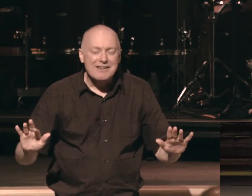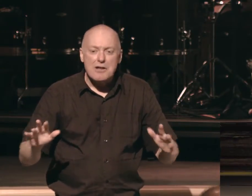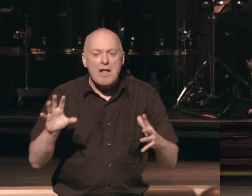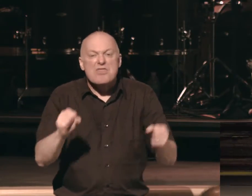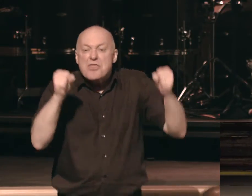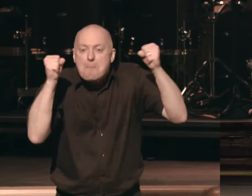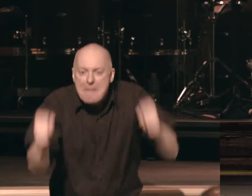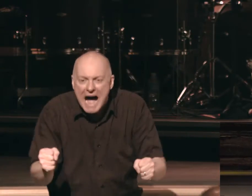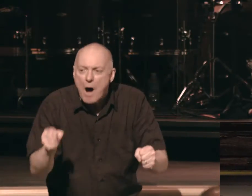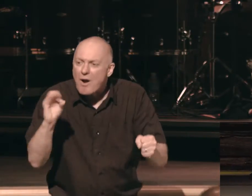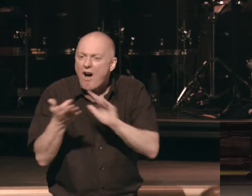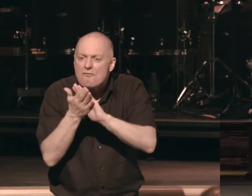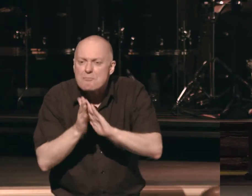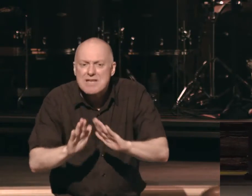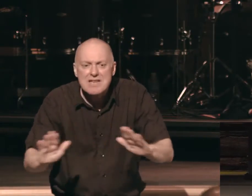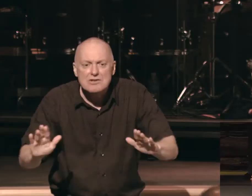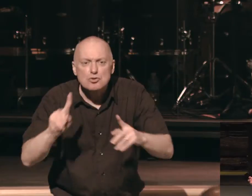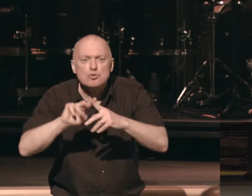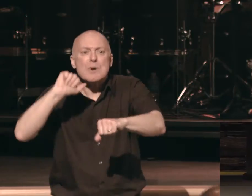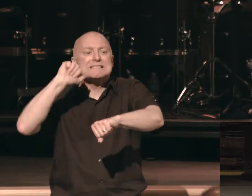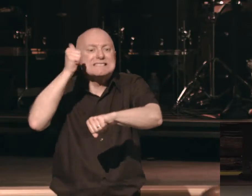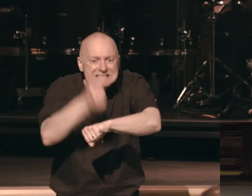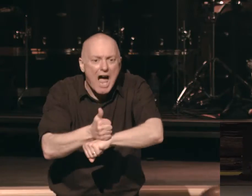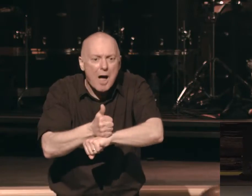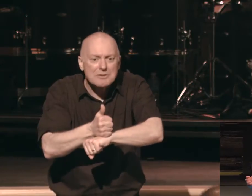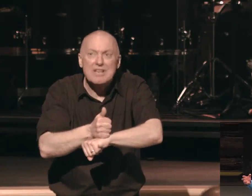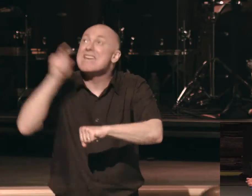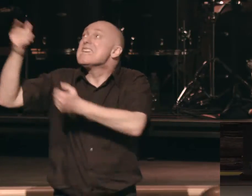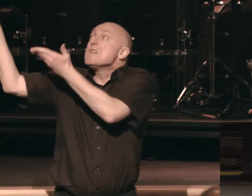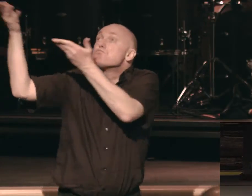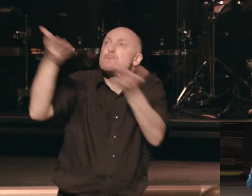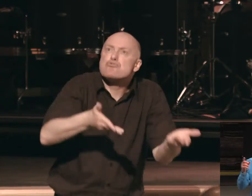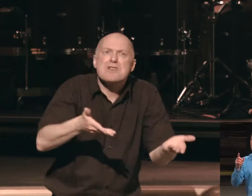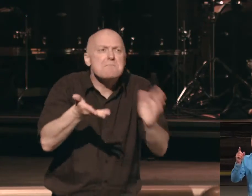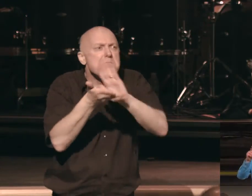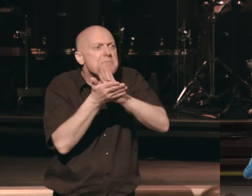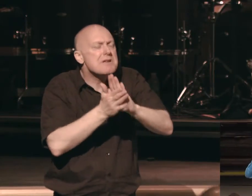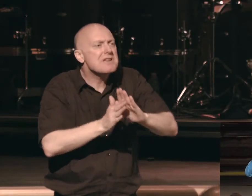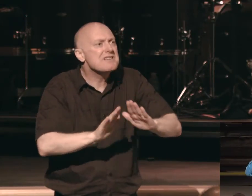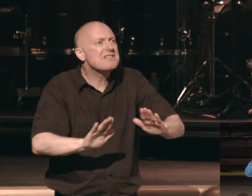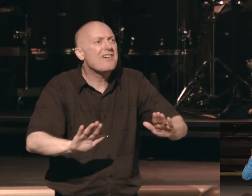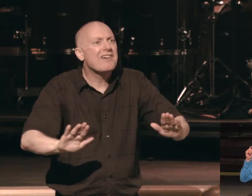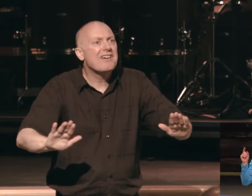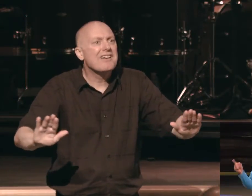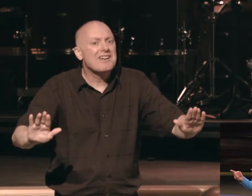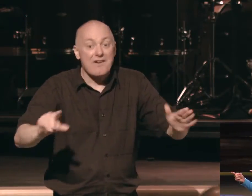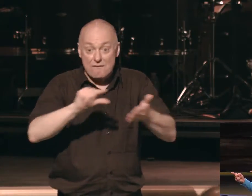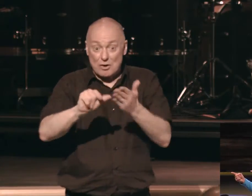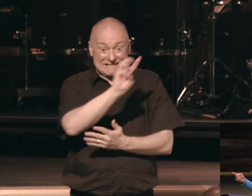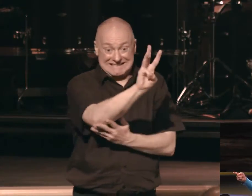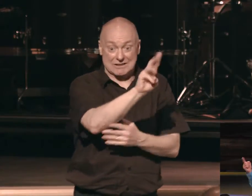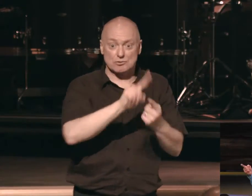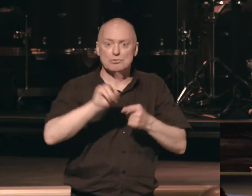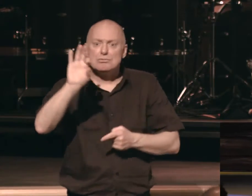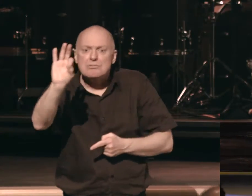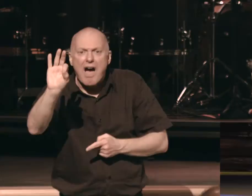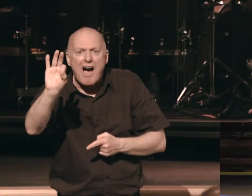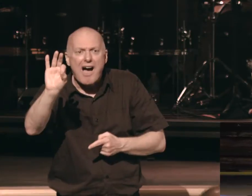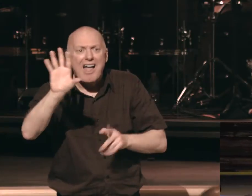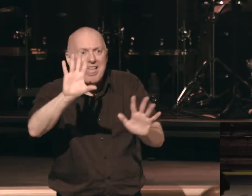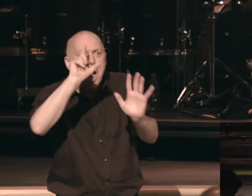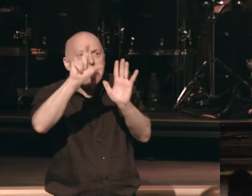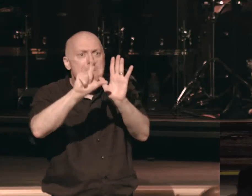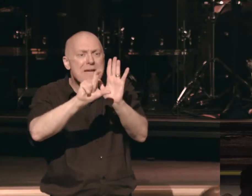his peace to establish that he brings forth when he comes. Remember, verses 6 to 9 recall the promise